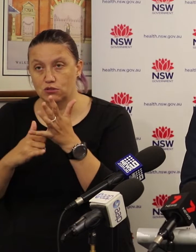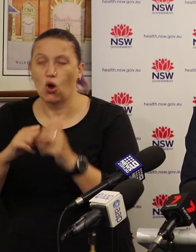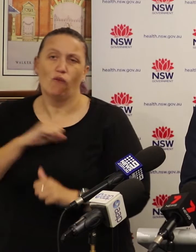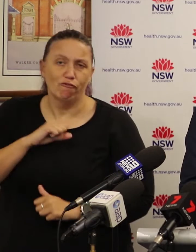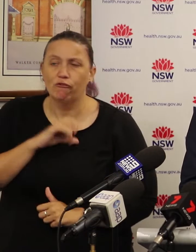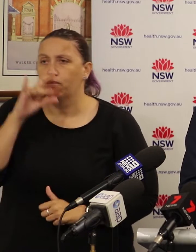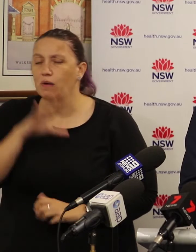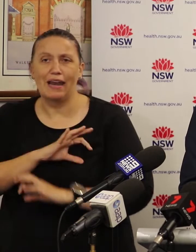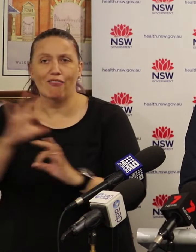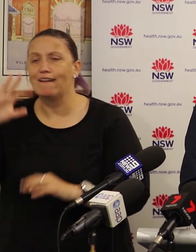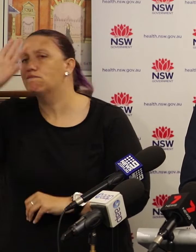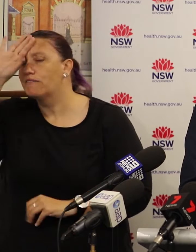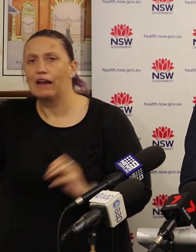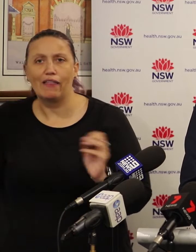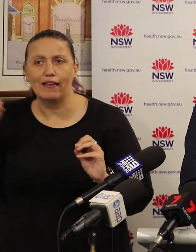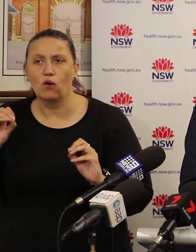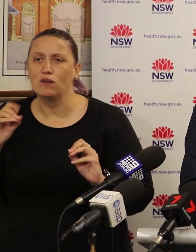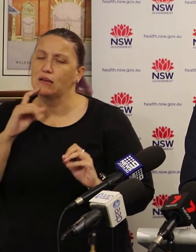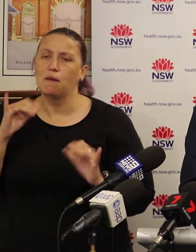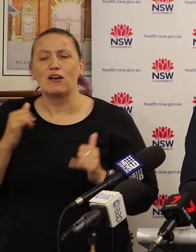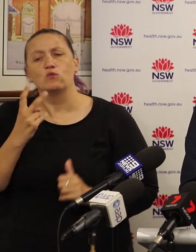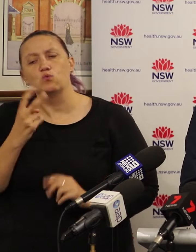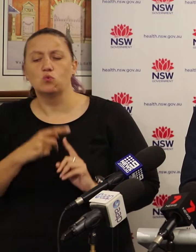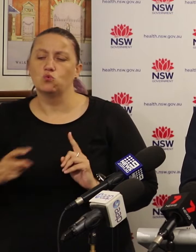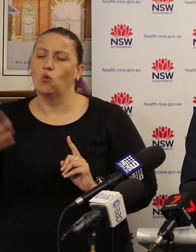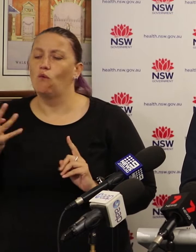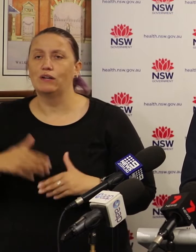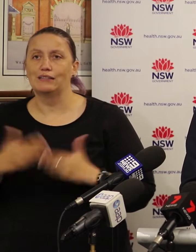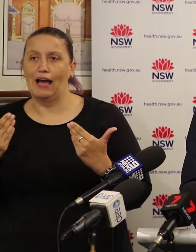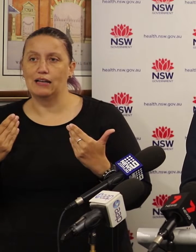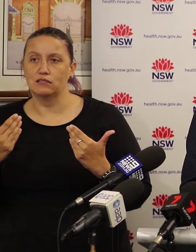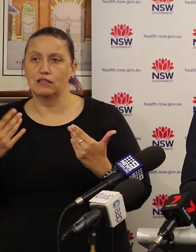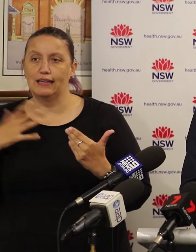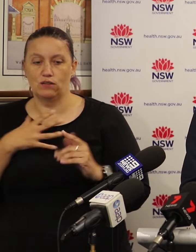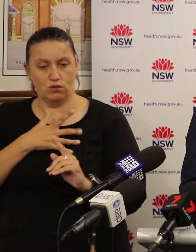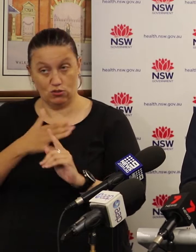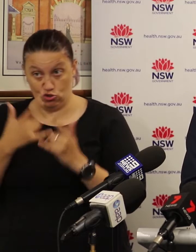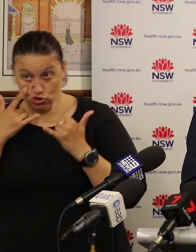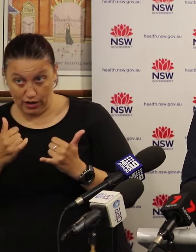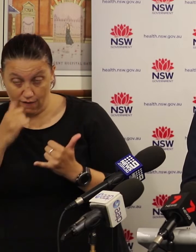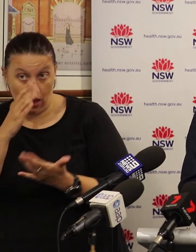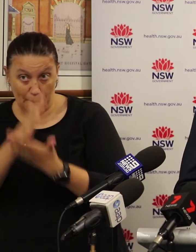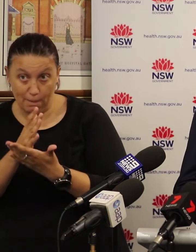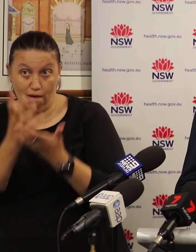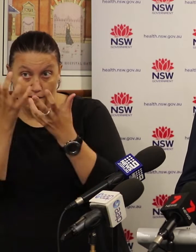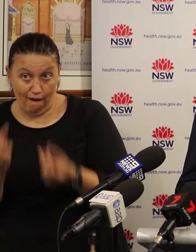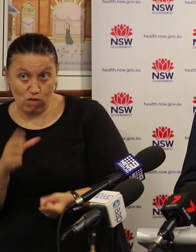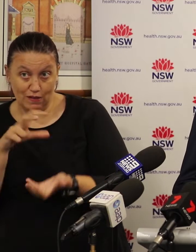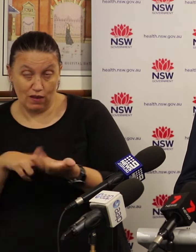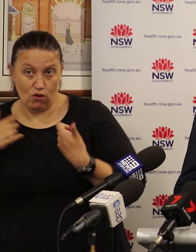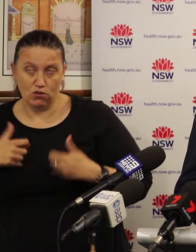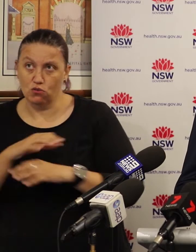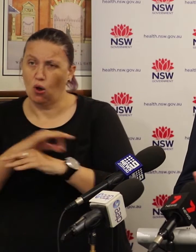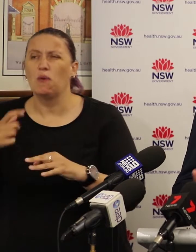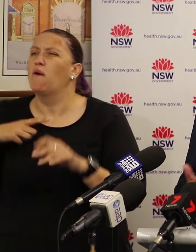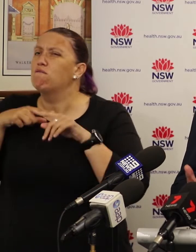about 2 and 14 days to actually determine whether or not you actually do have the coronavirus. And so that reflects the